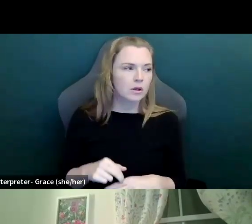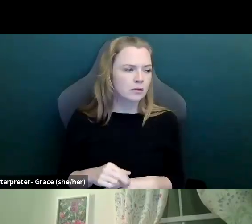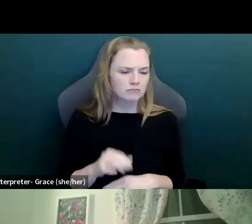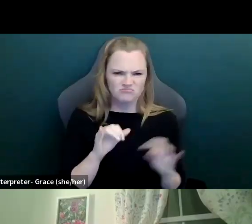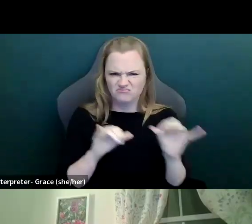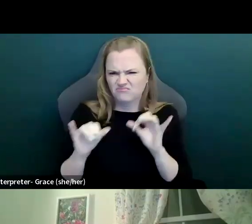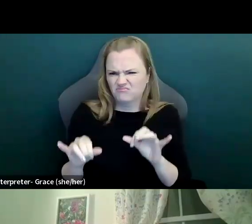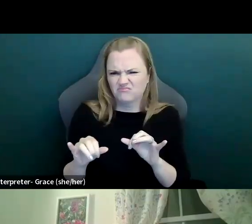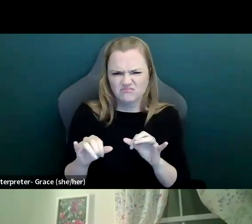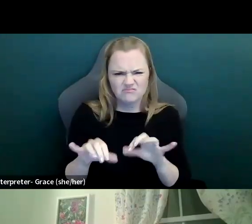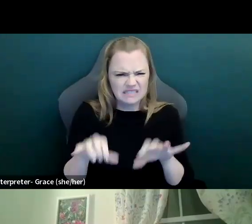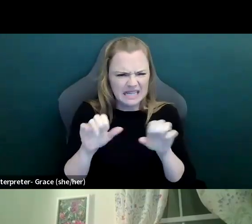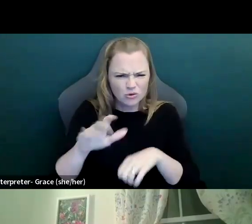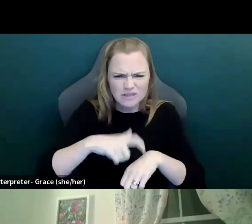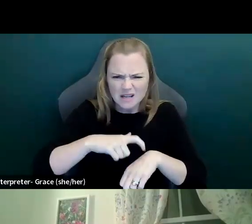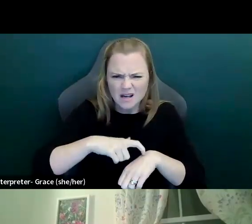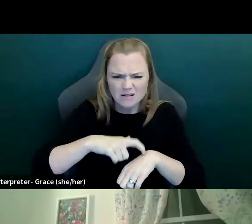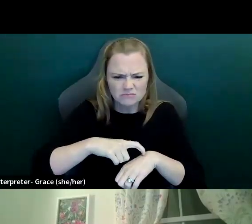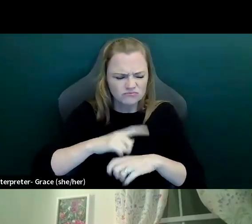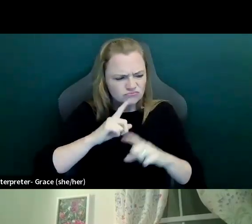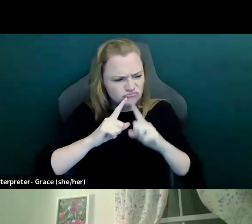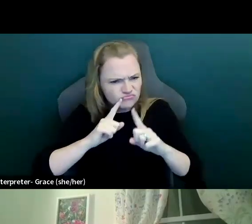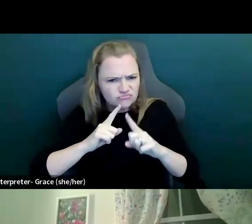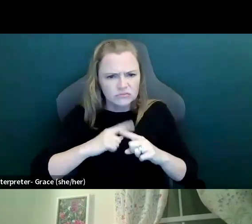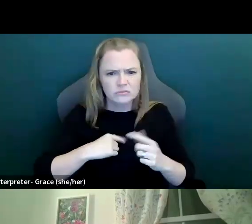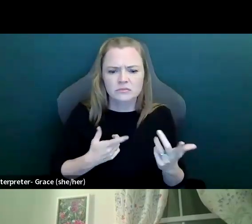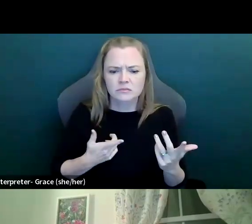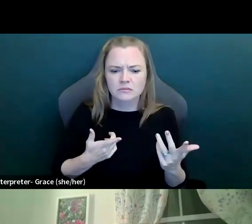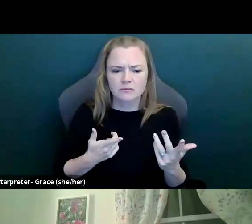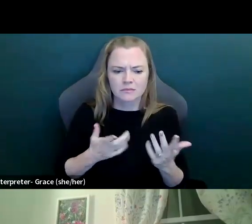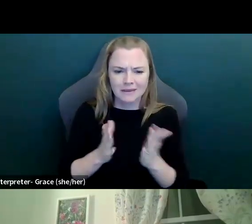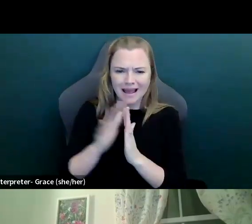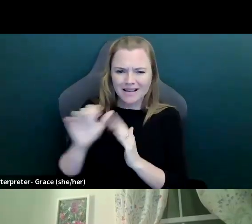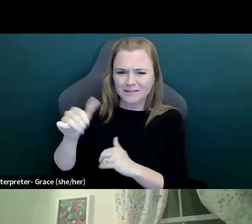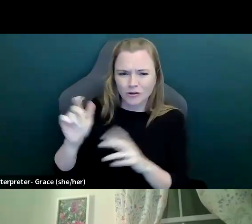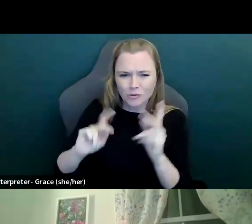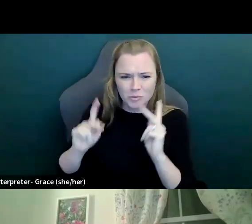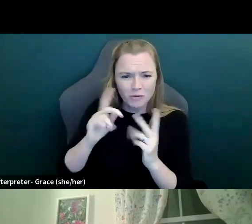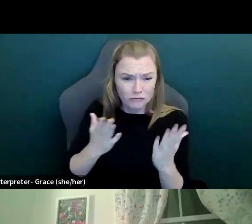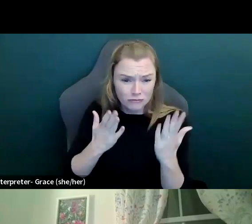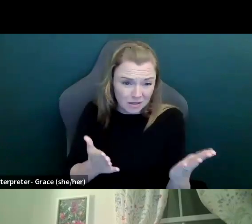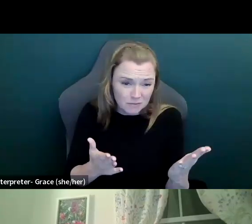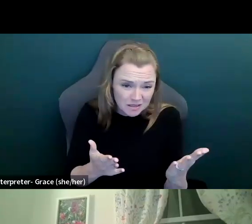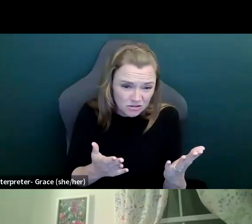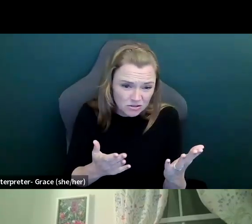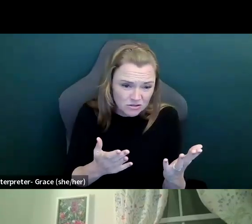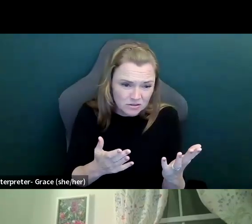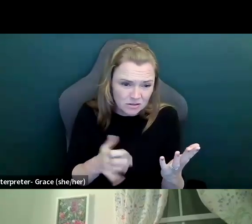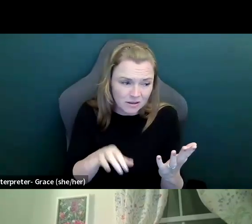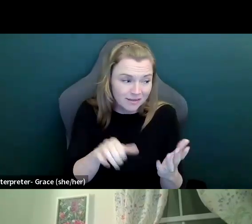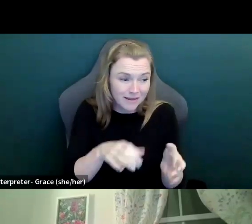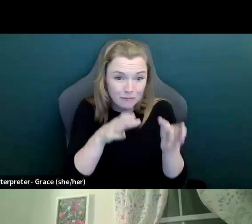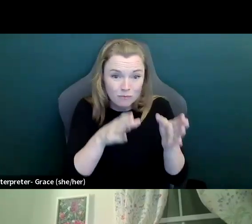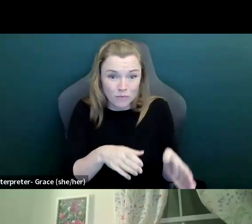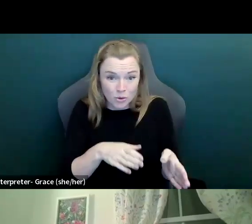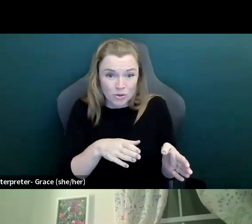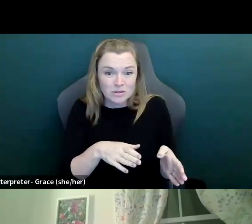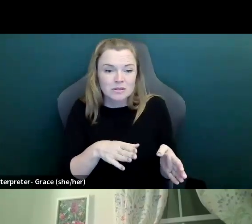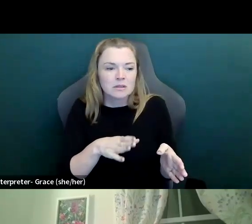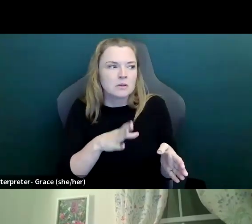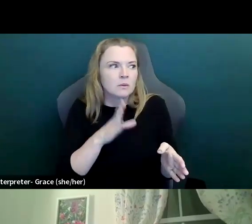your time, interview them, ask other people for recommendations. That person is going to be